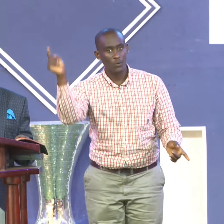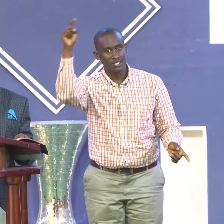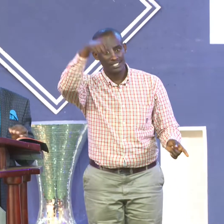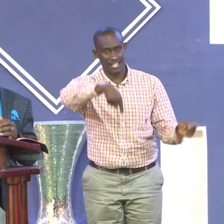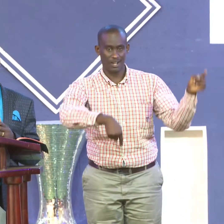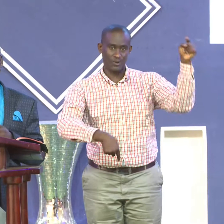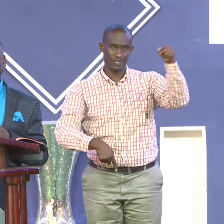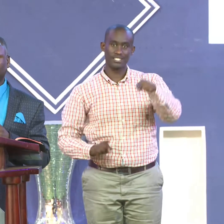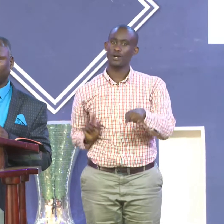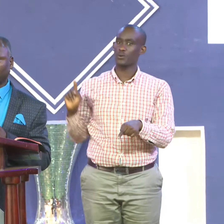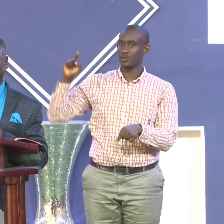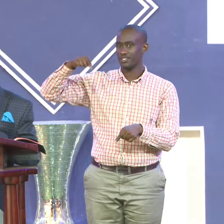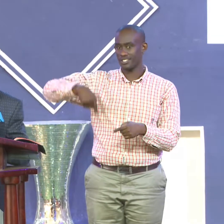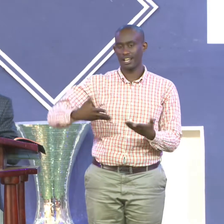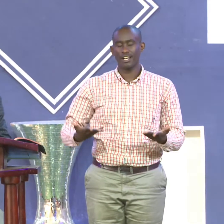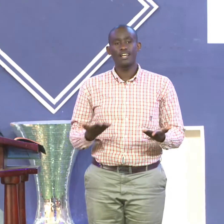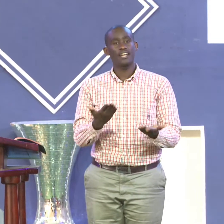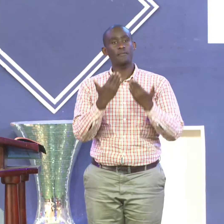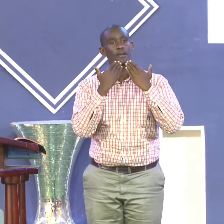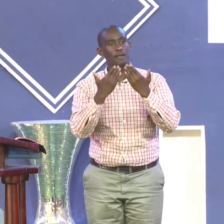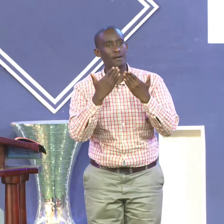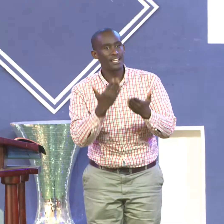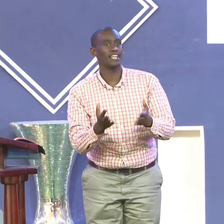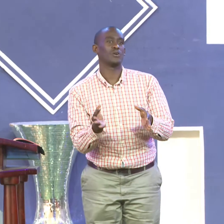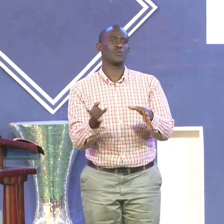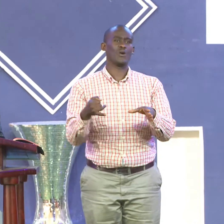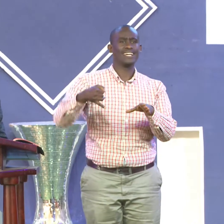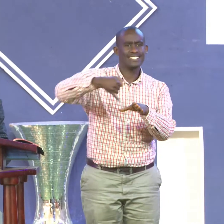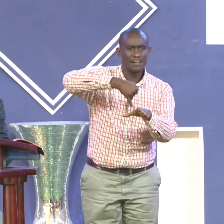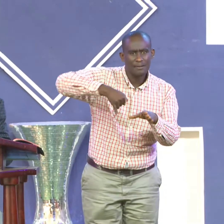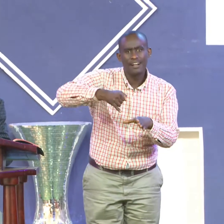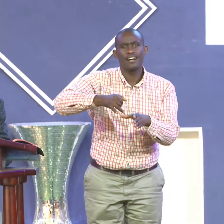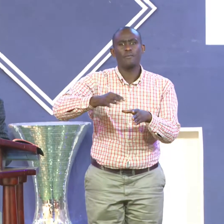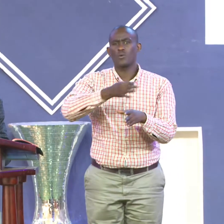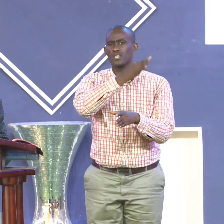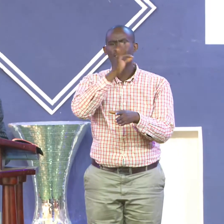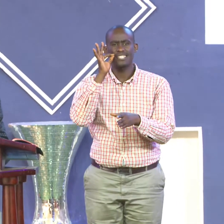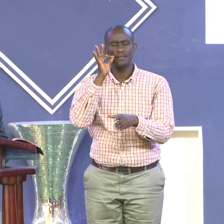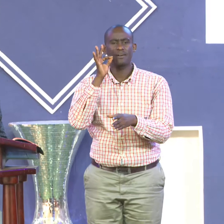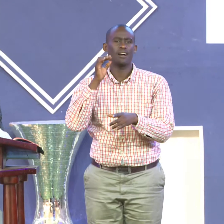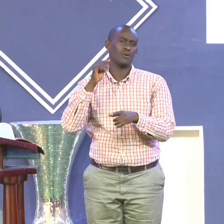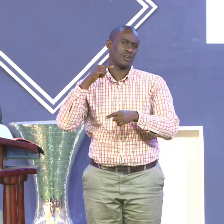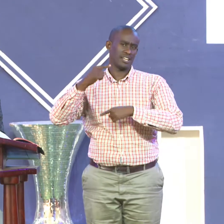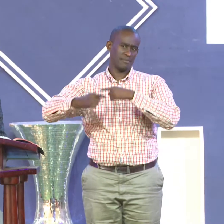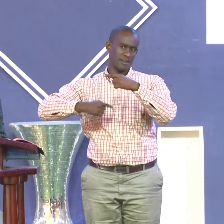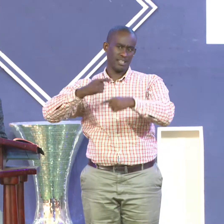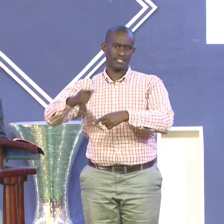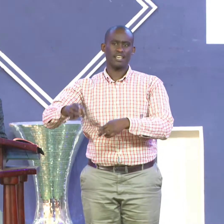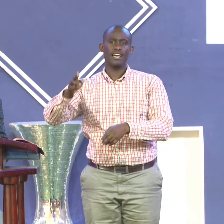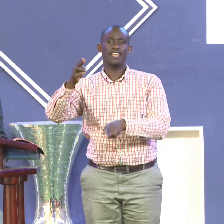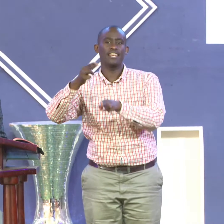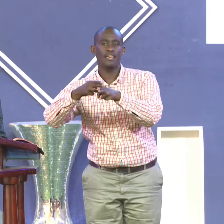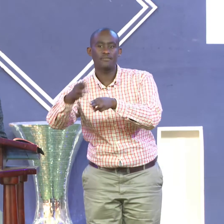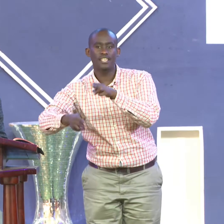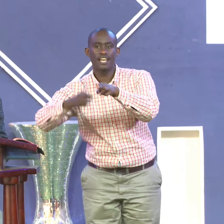coming. Mwebale kwetaba mu kigenda maaso. Thank you for involving yourselves in what is happening. Nze Rwanyaga Enos.